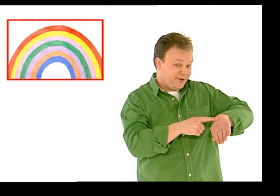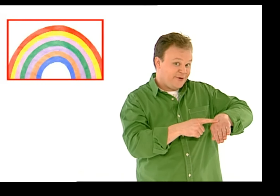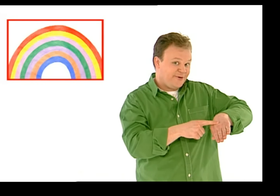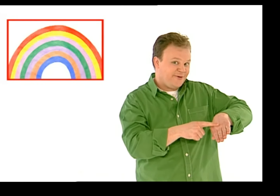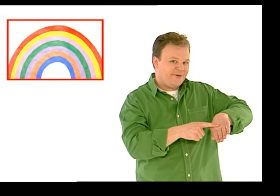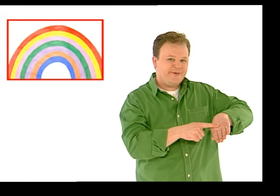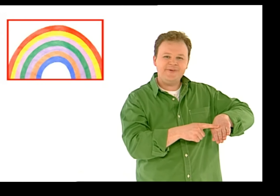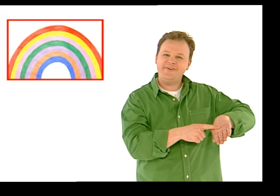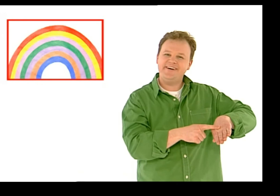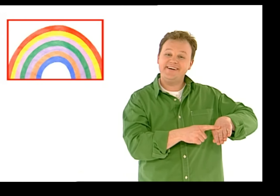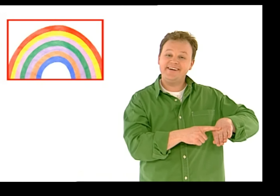blue.